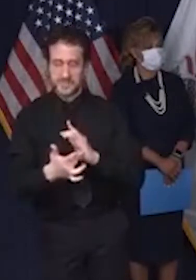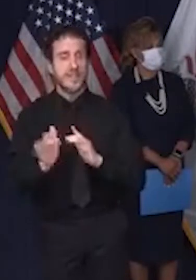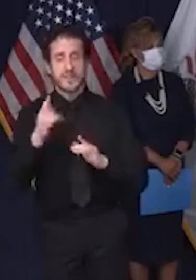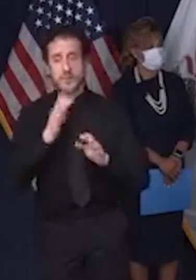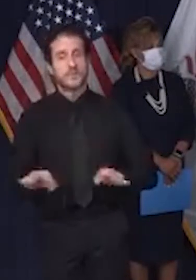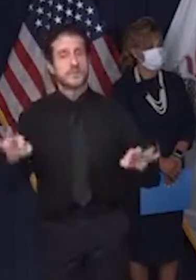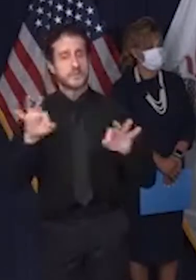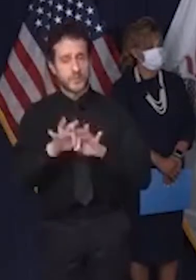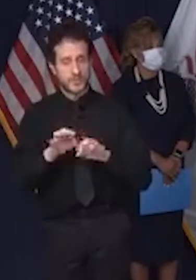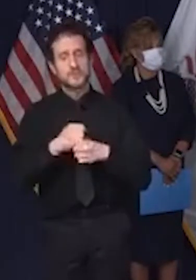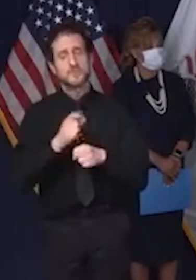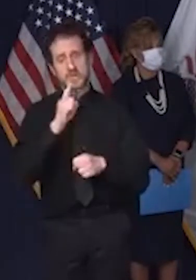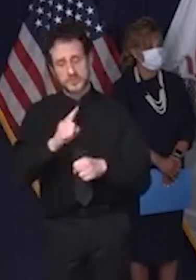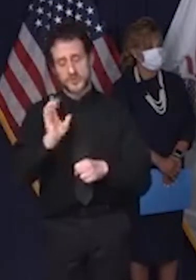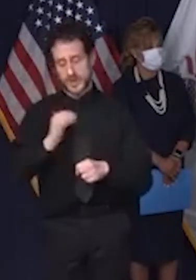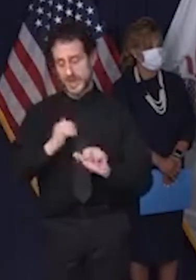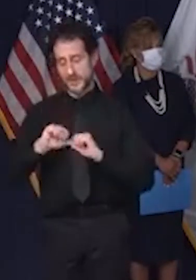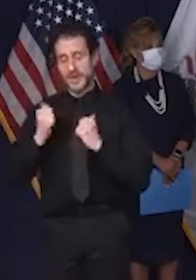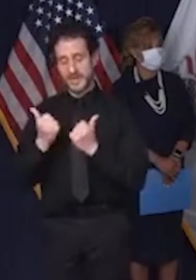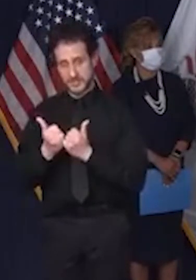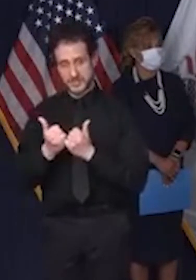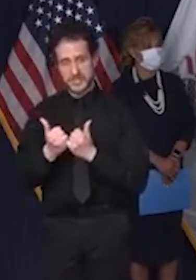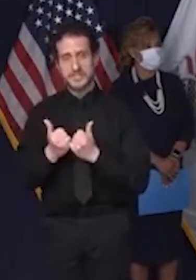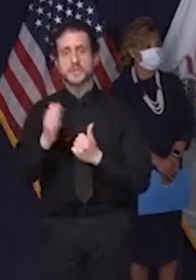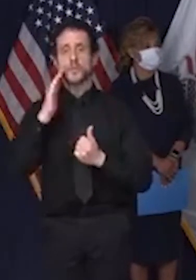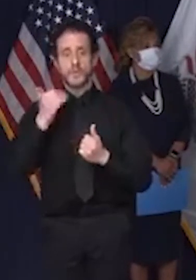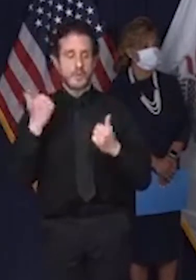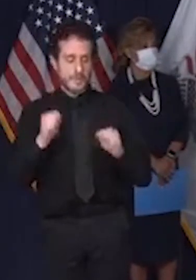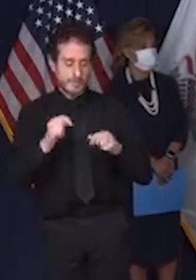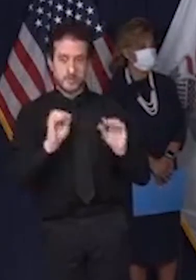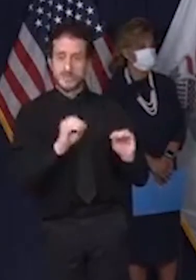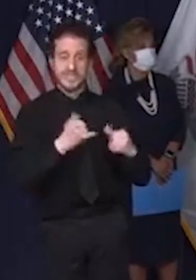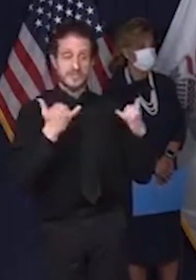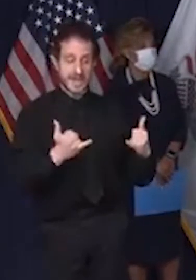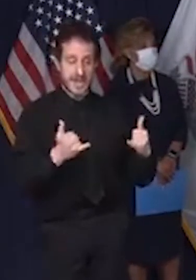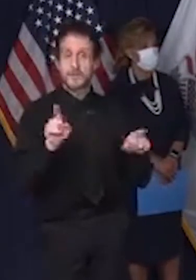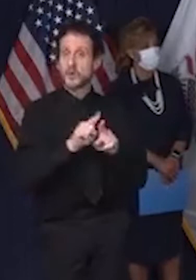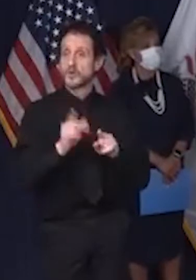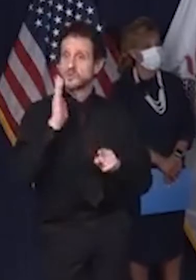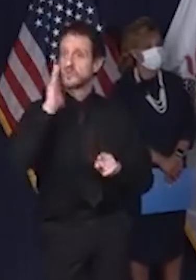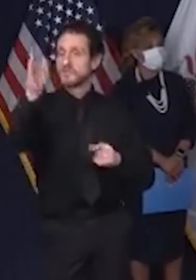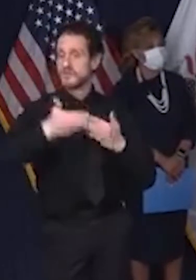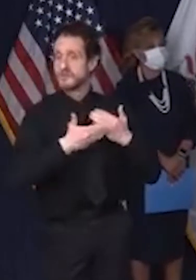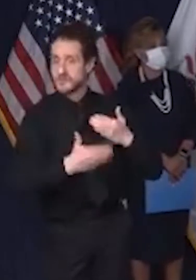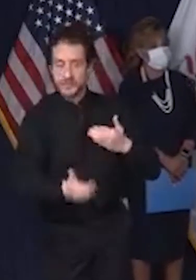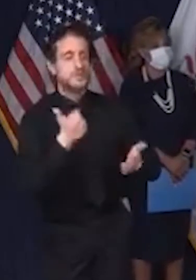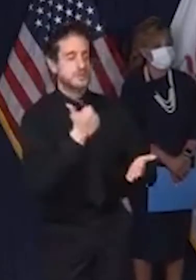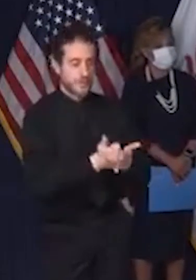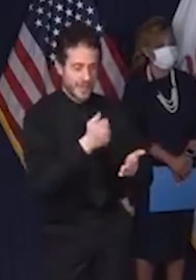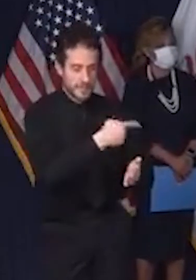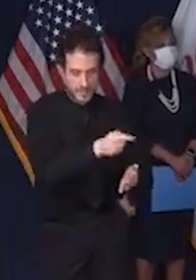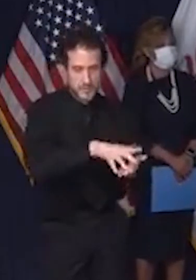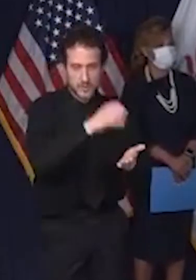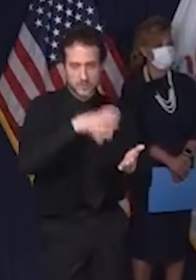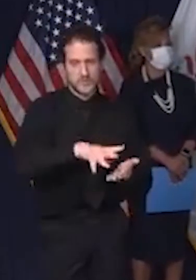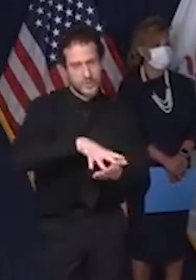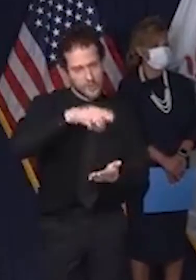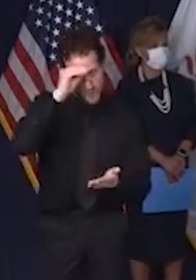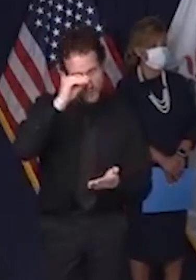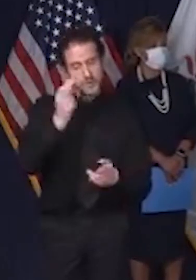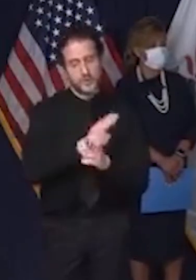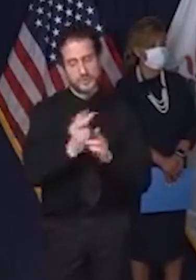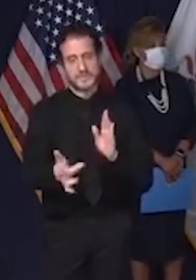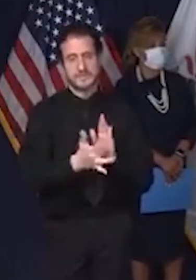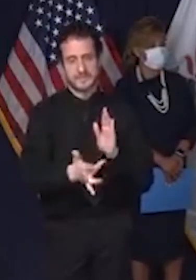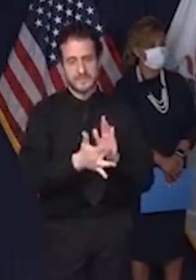in fulfilling the agency's new post-pandemic strategic plan. But no matter how students are currently engaging with their